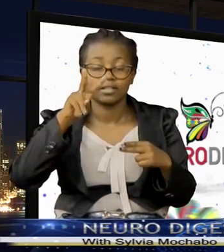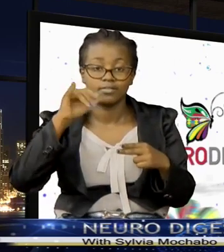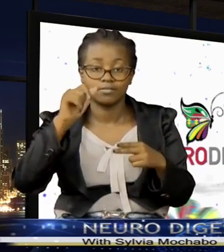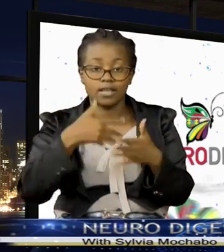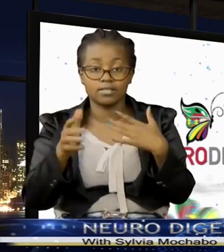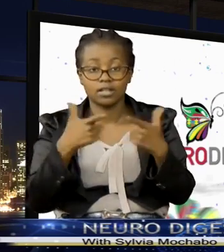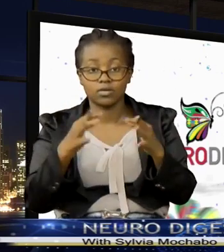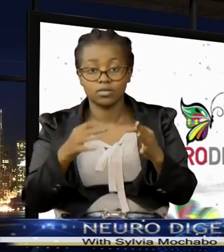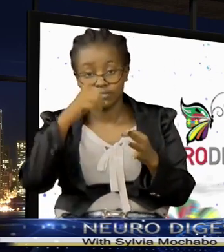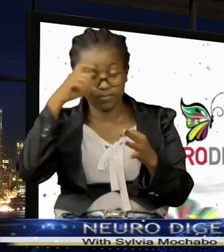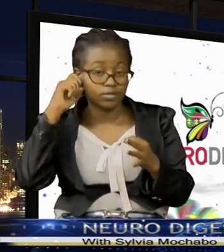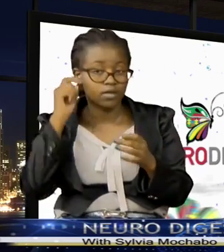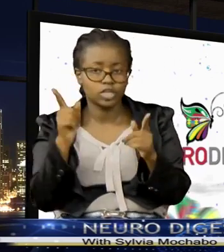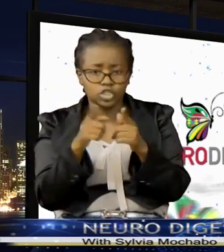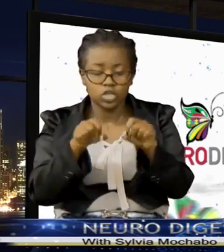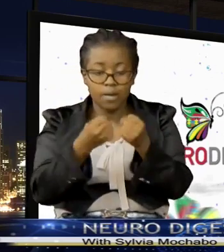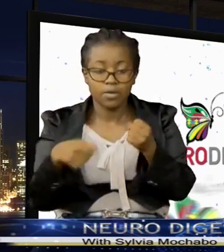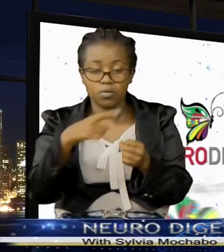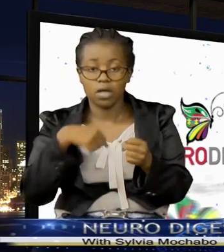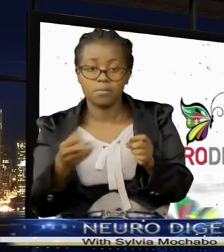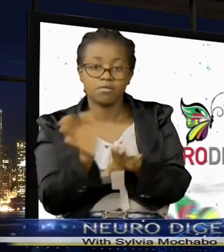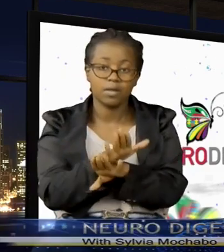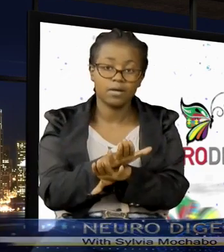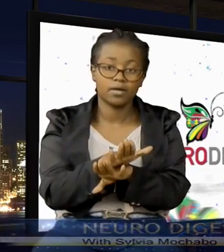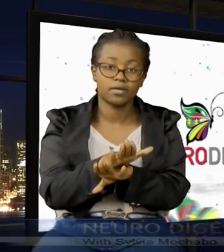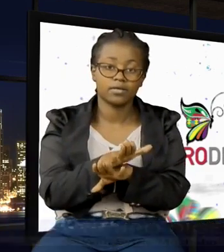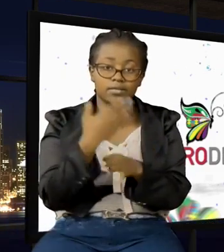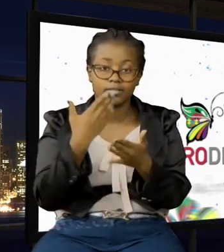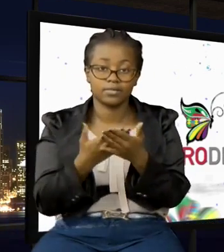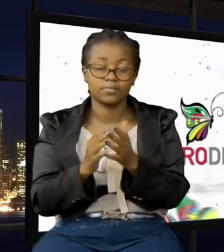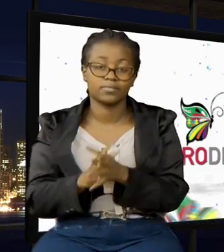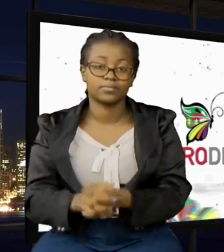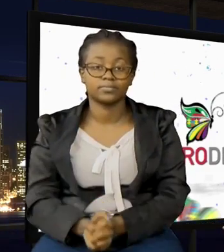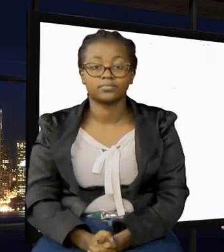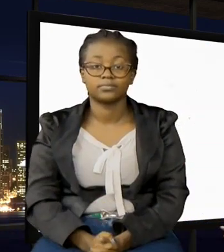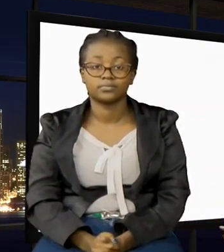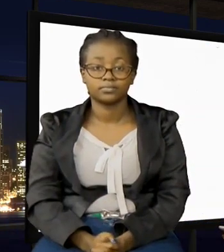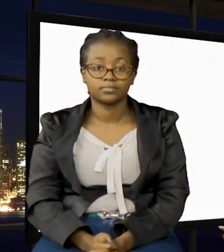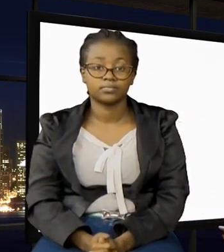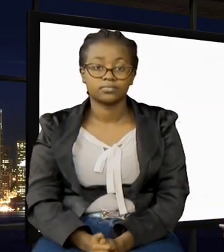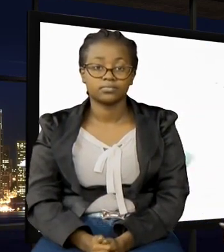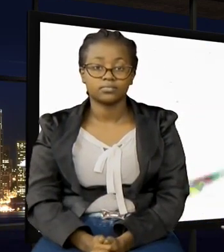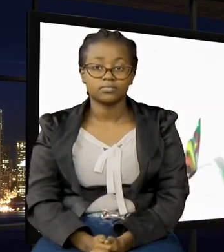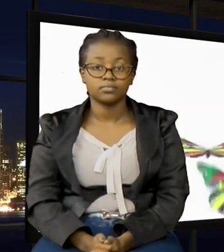interpreter, Maureen. We shall take a short break and we shall be right back. Thank you.